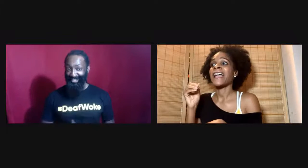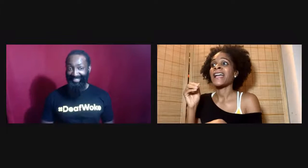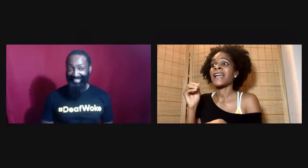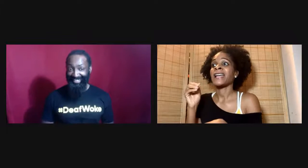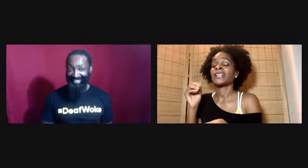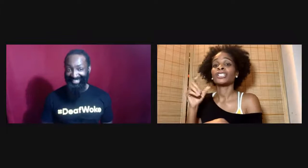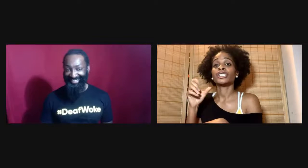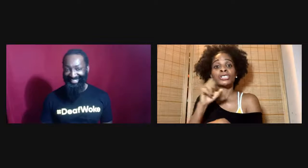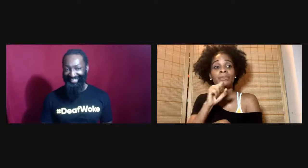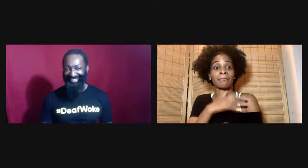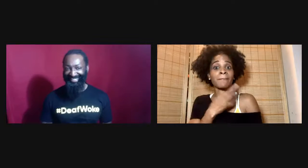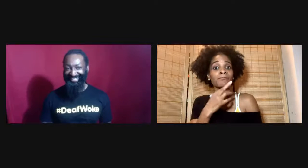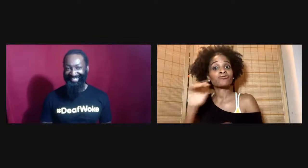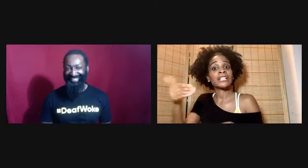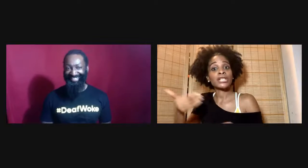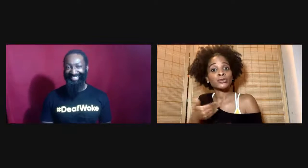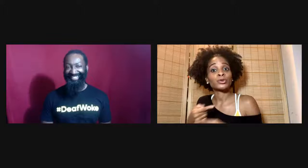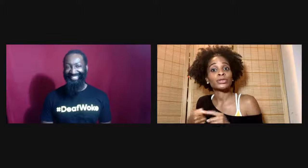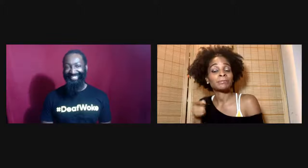through the campus,